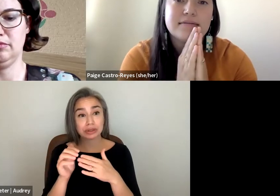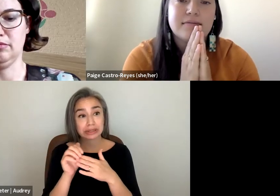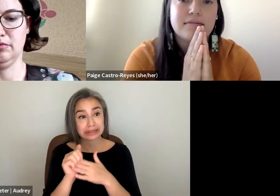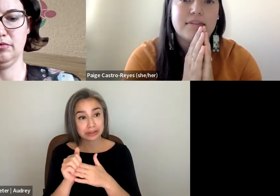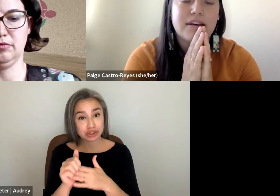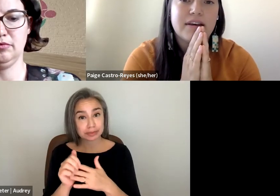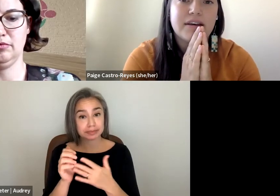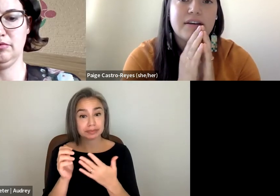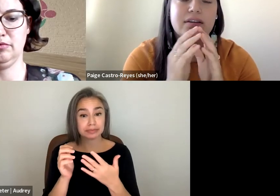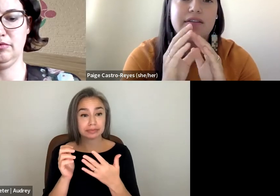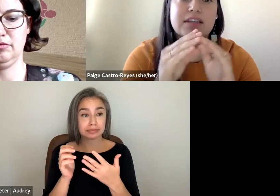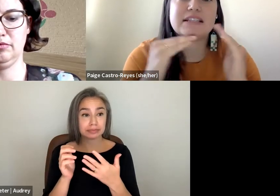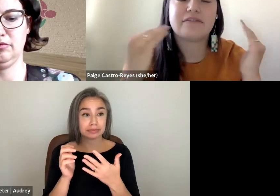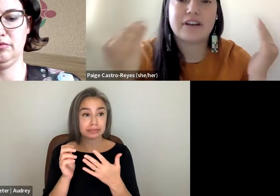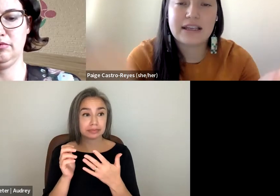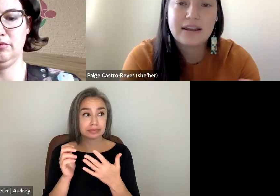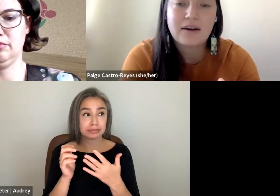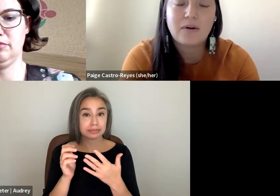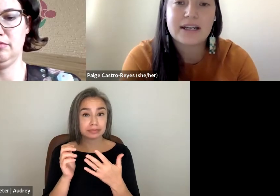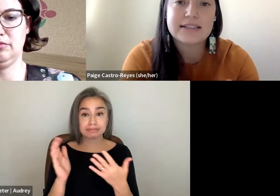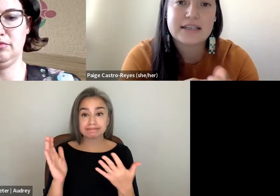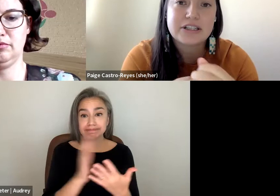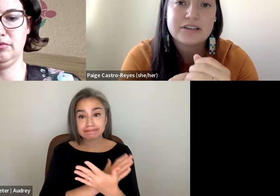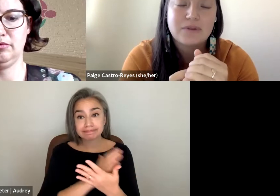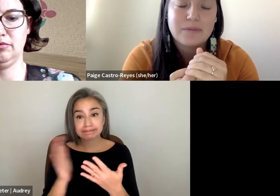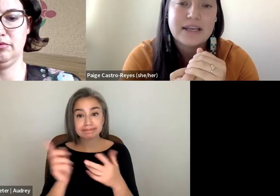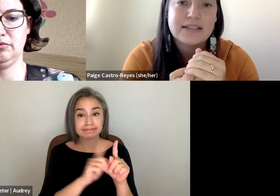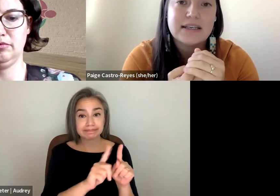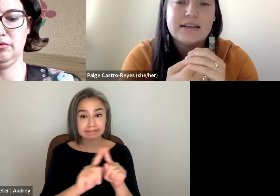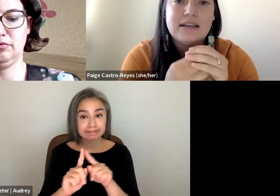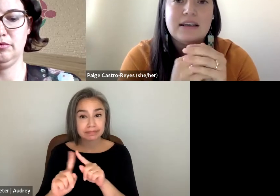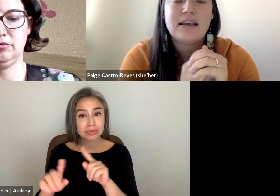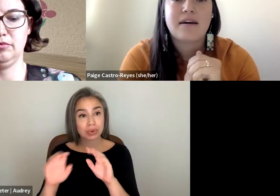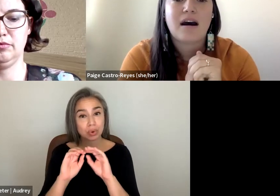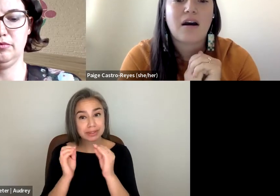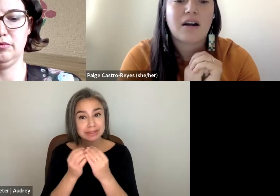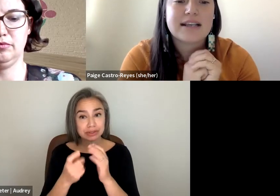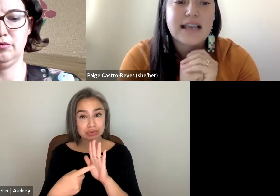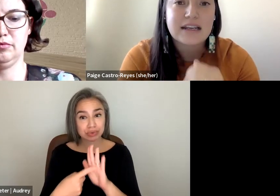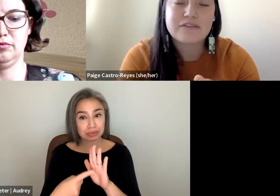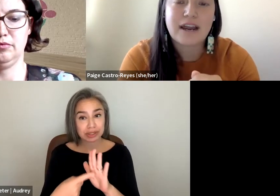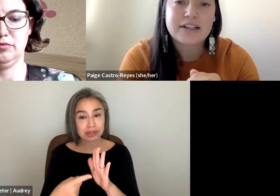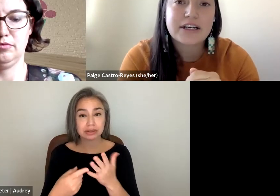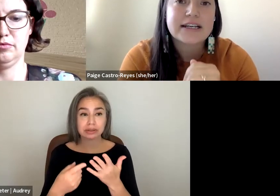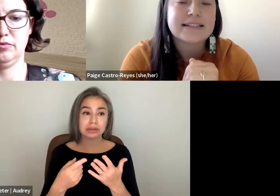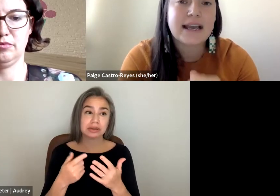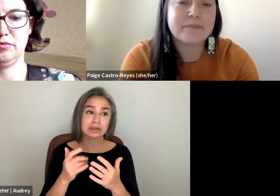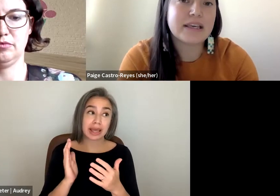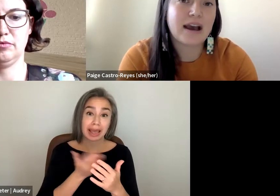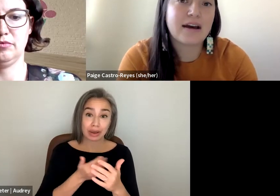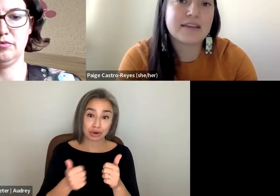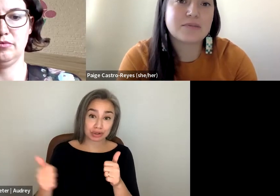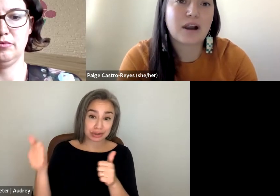across the different organizations represented. Our executive director is